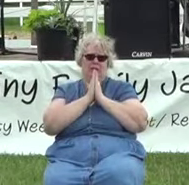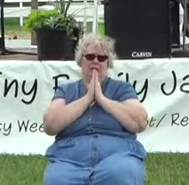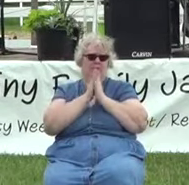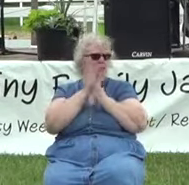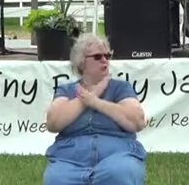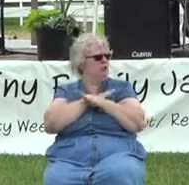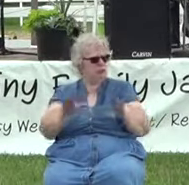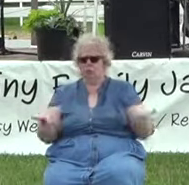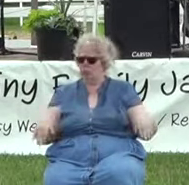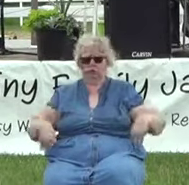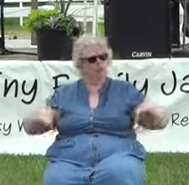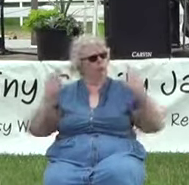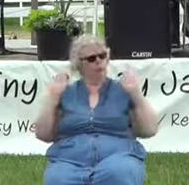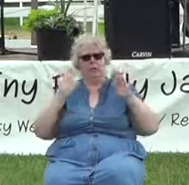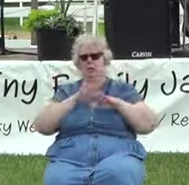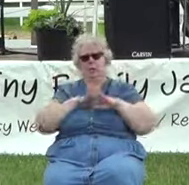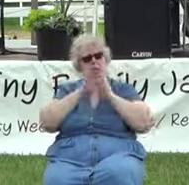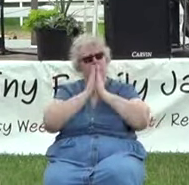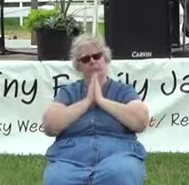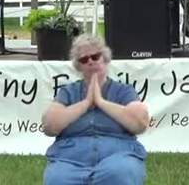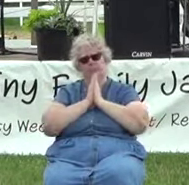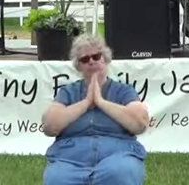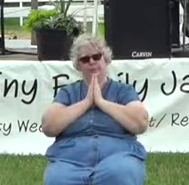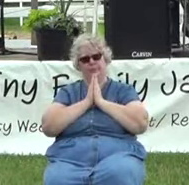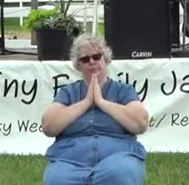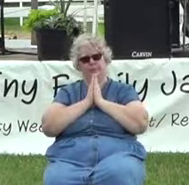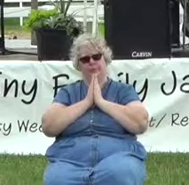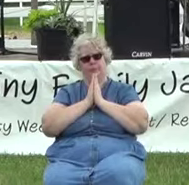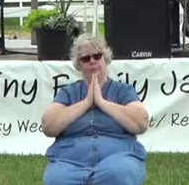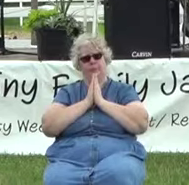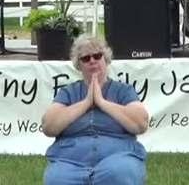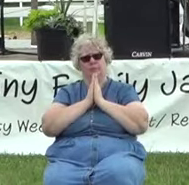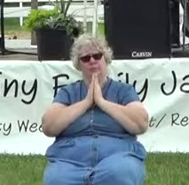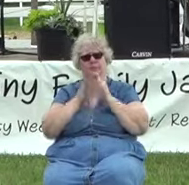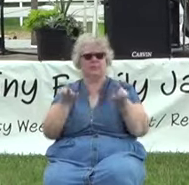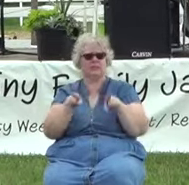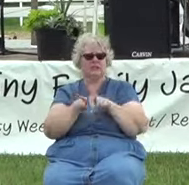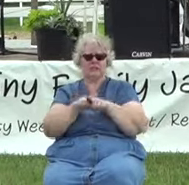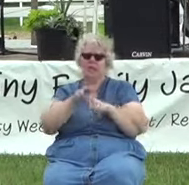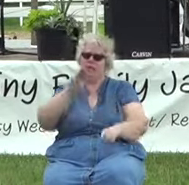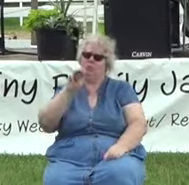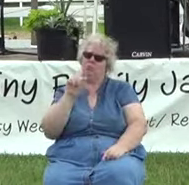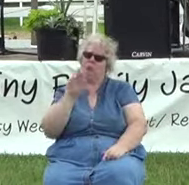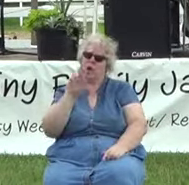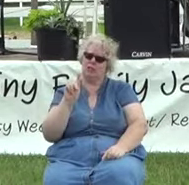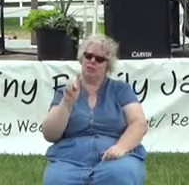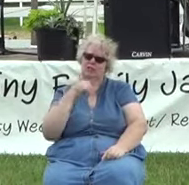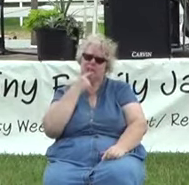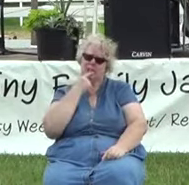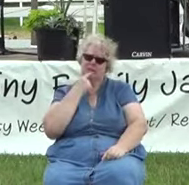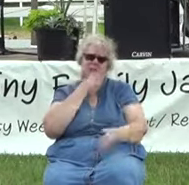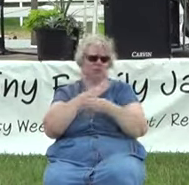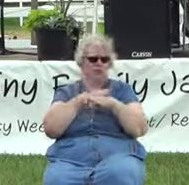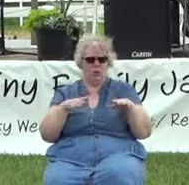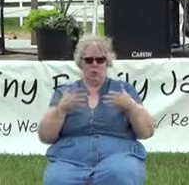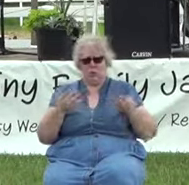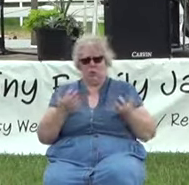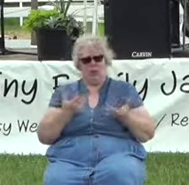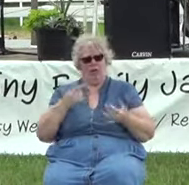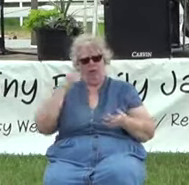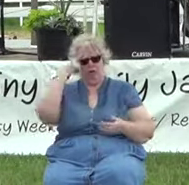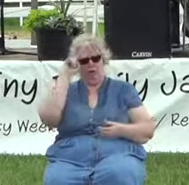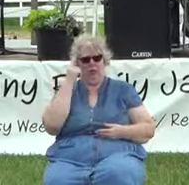Don't ever give up on prayer. And it's like Mark says, don't wait till the heat of the moment to go to